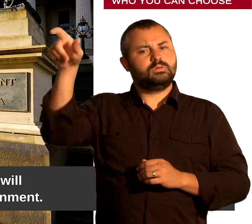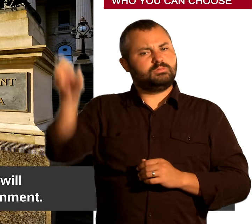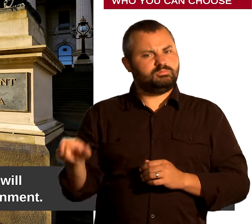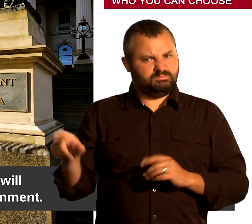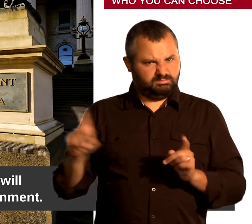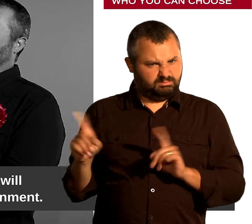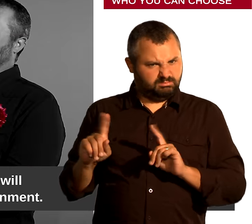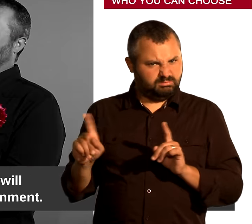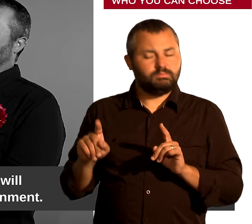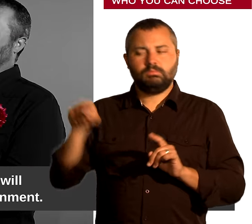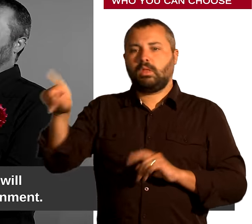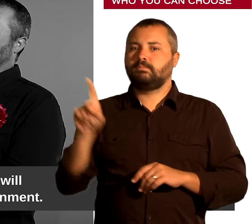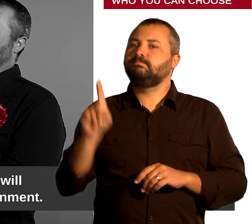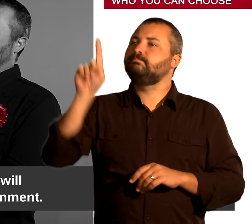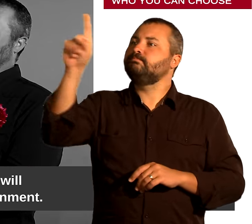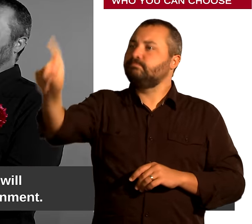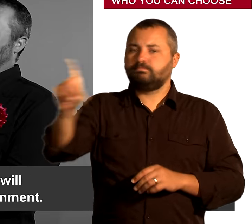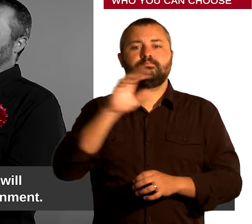voted in will represent you in government.